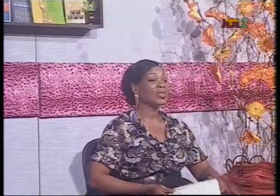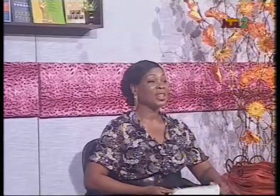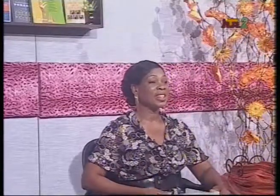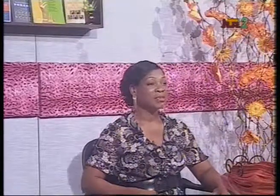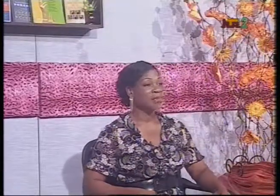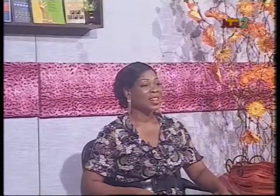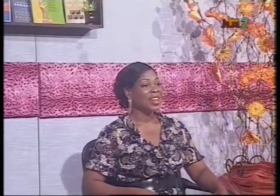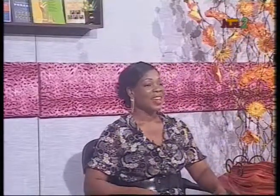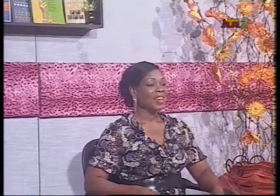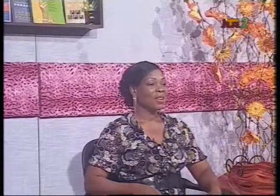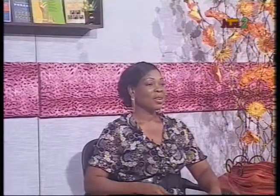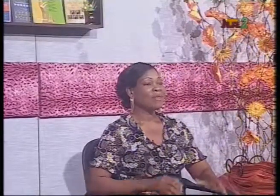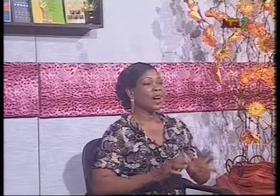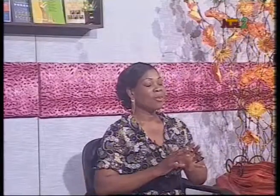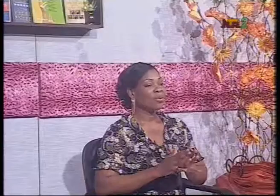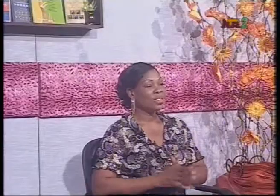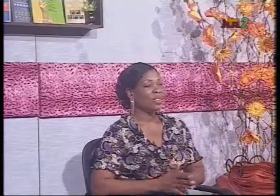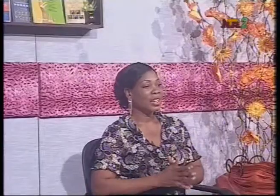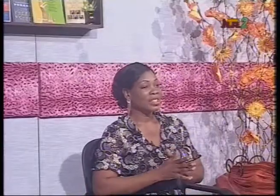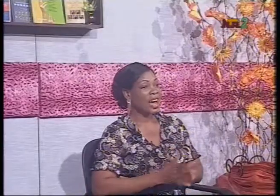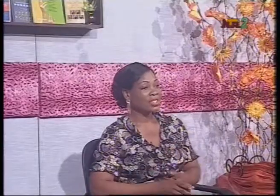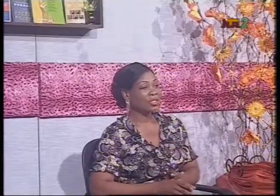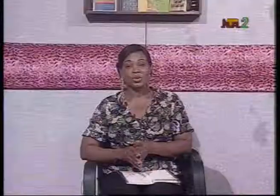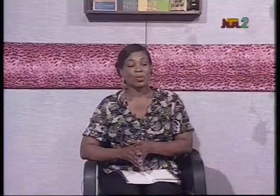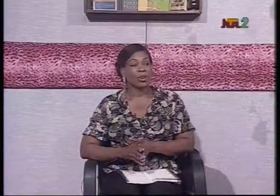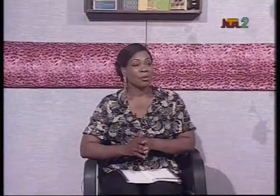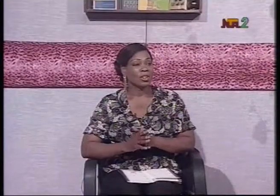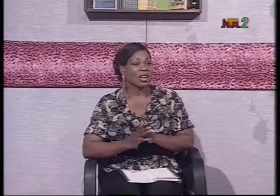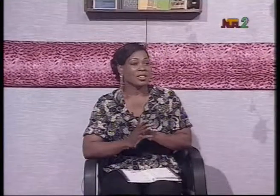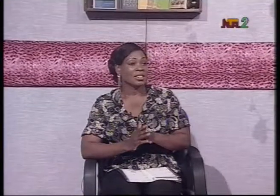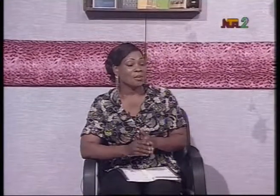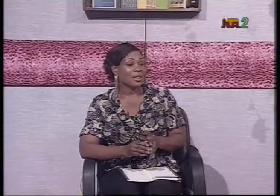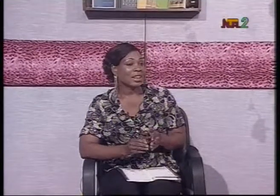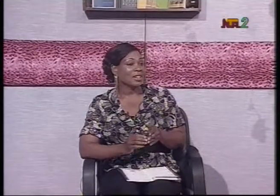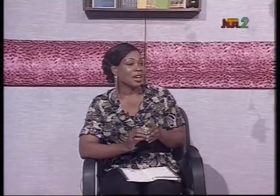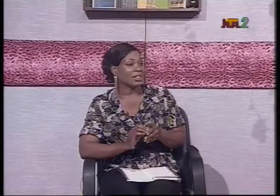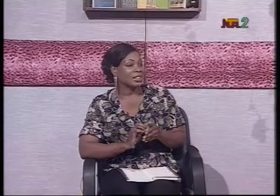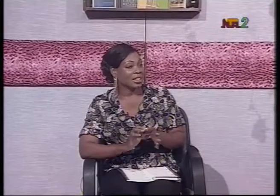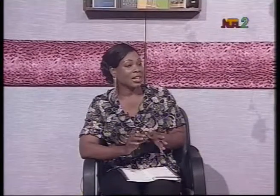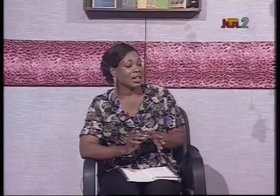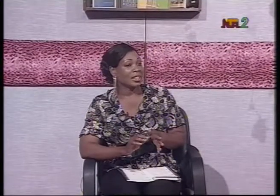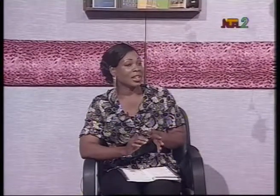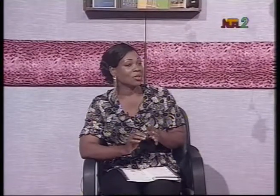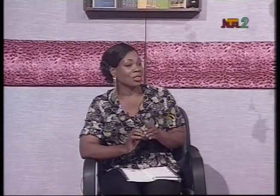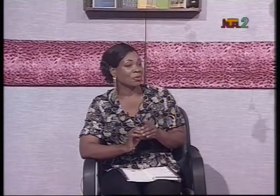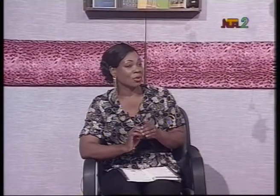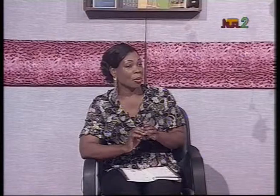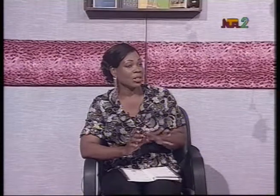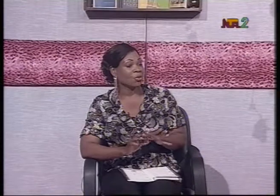correctly. Whatever question that is asked on this program, simply send an answer to the number that will be showing